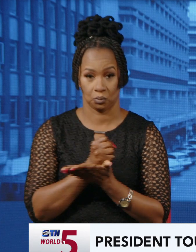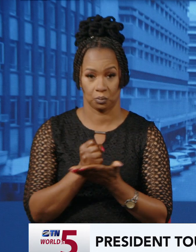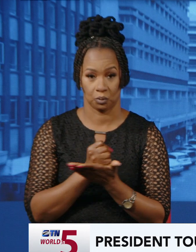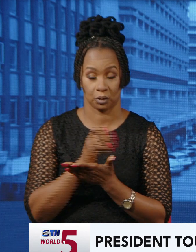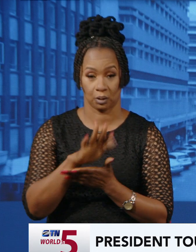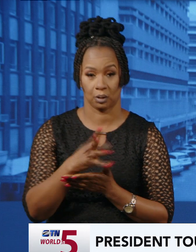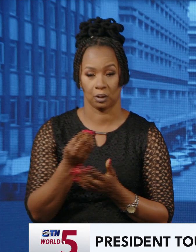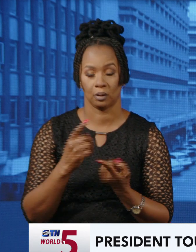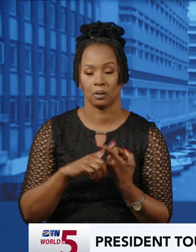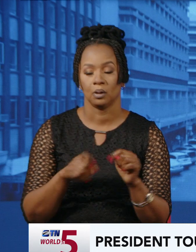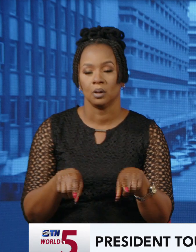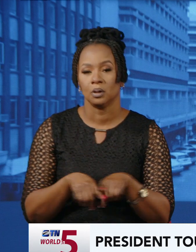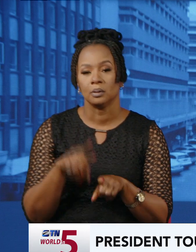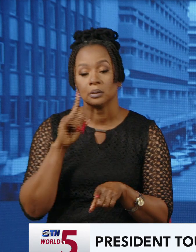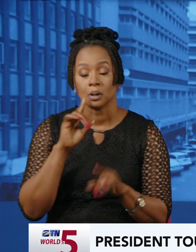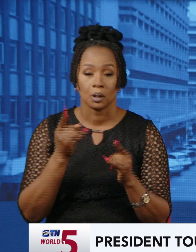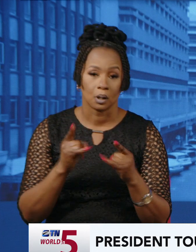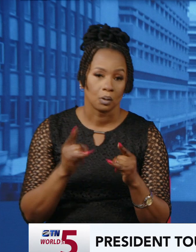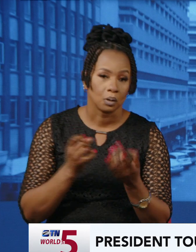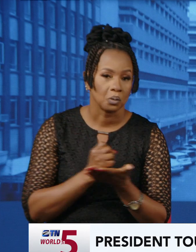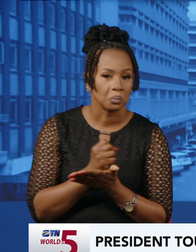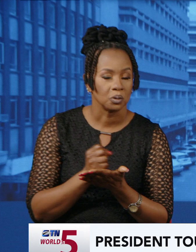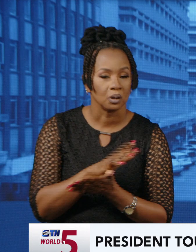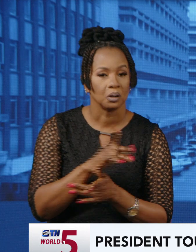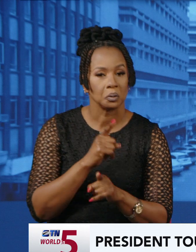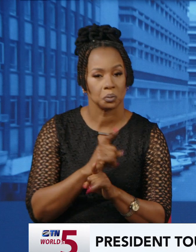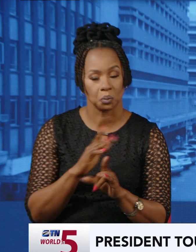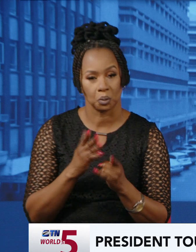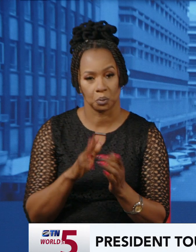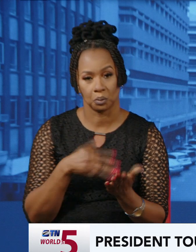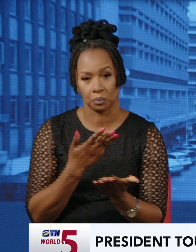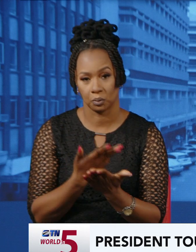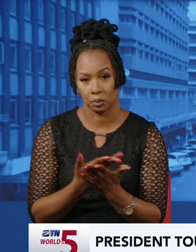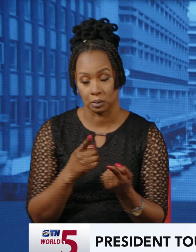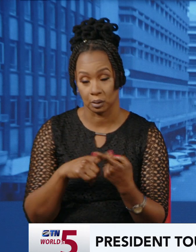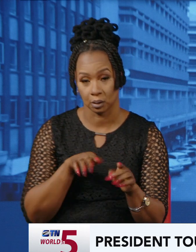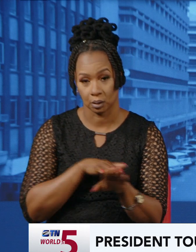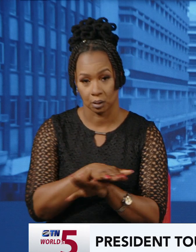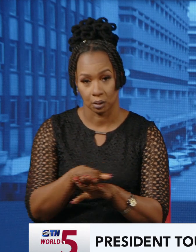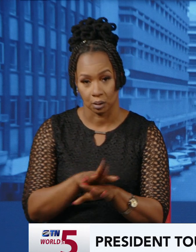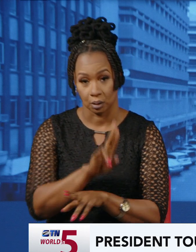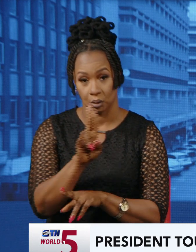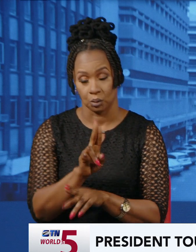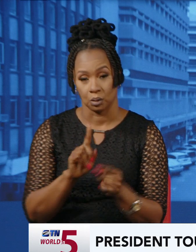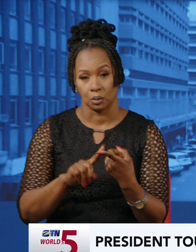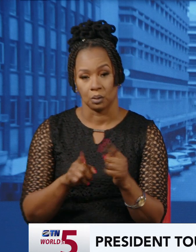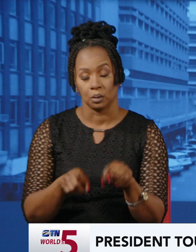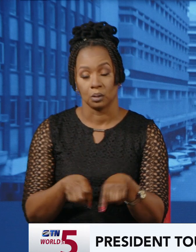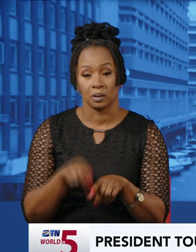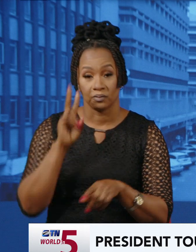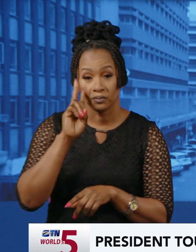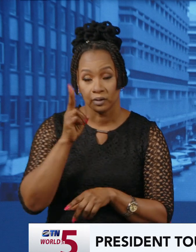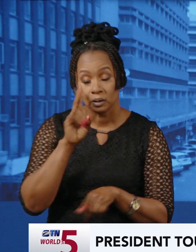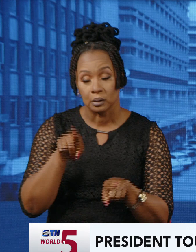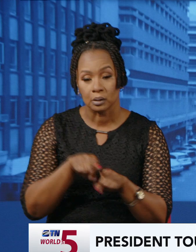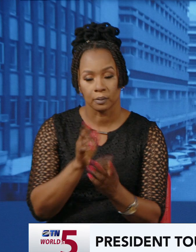to gain insights into the region's rural modernization project and innovative land use methods. The tour aligns with